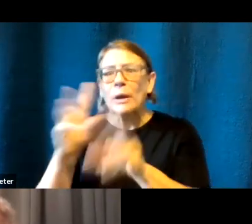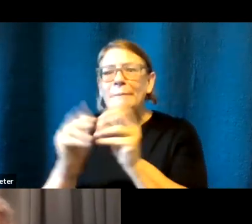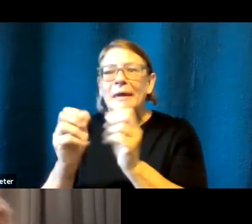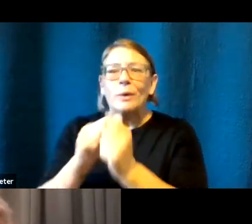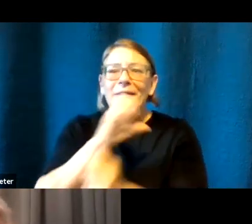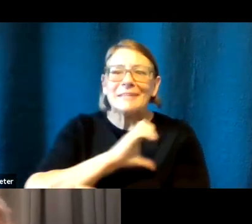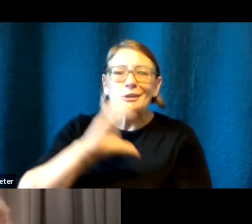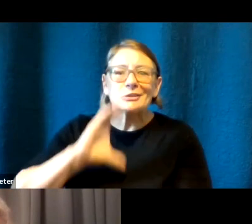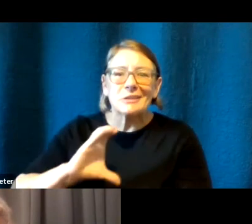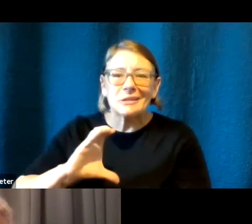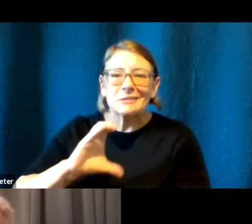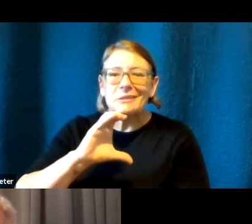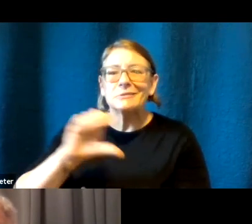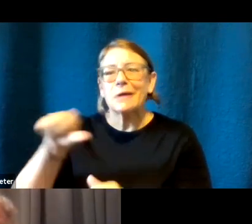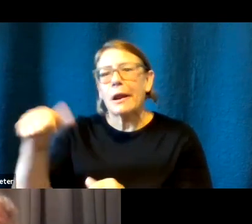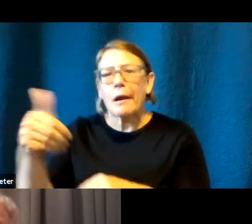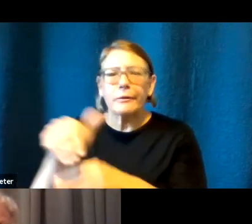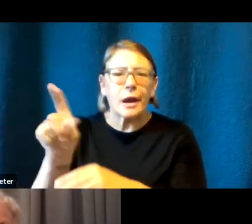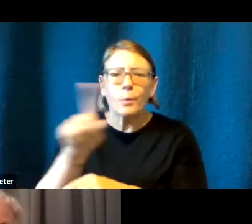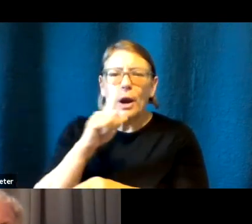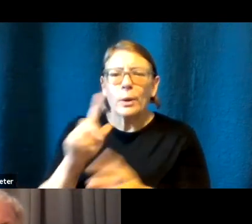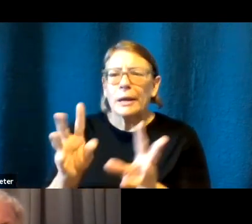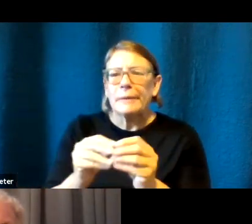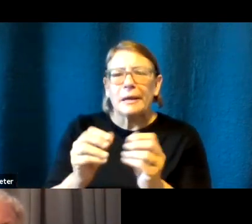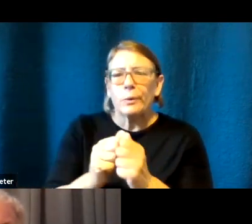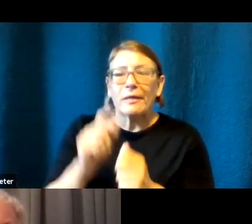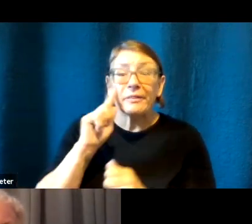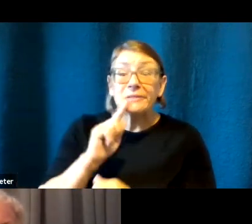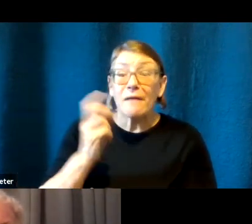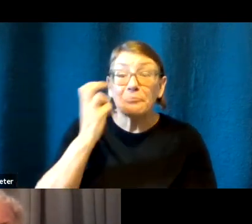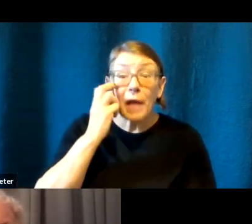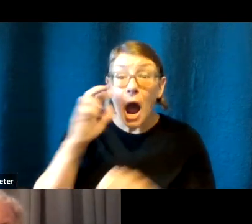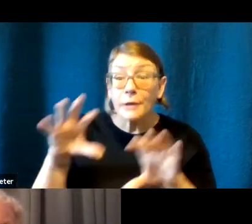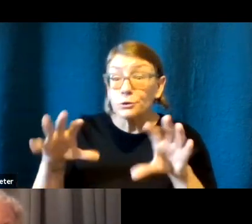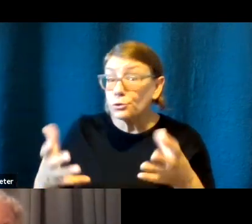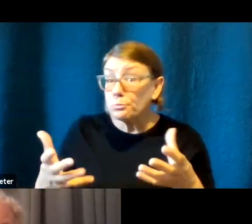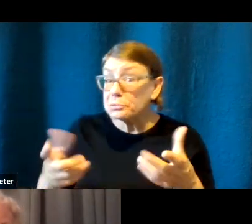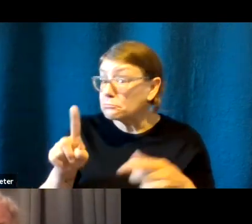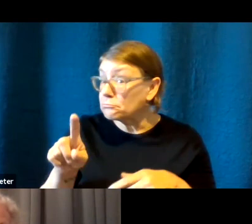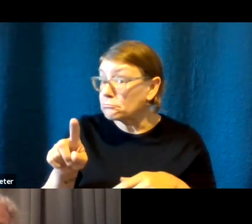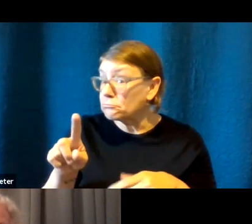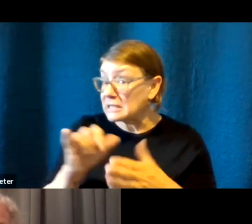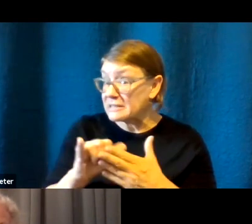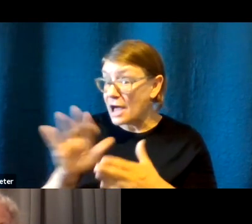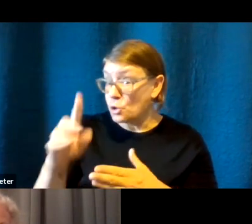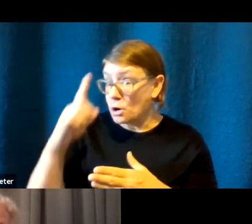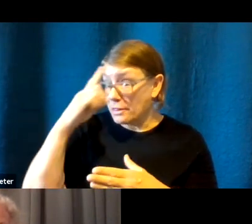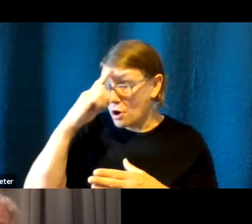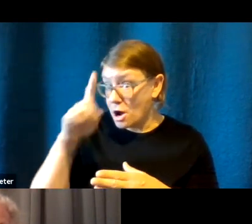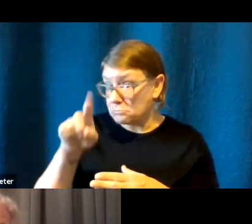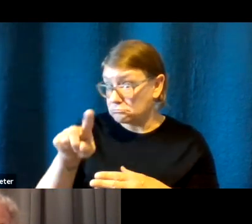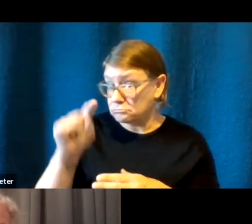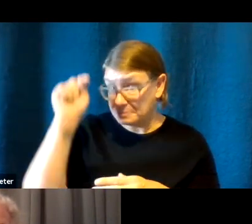senior citizens and another night where we meet with a deaf-blind group of constituents? Is that what